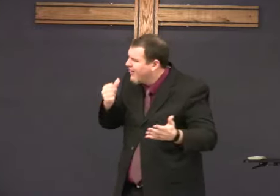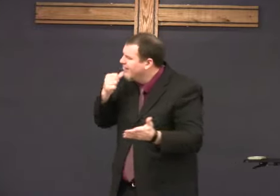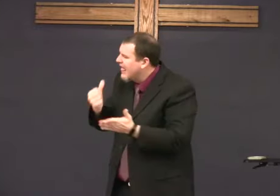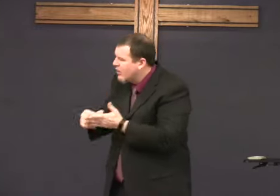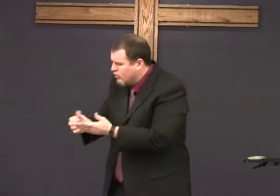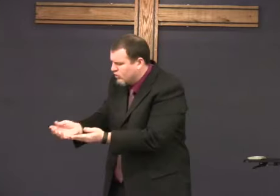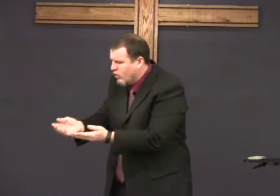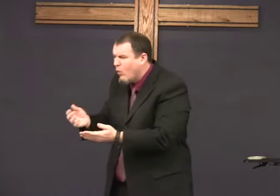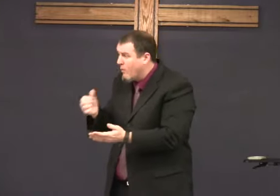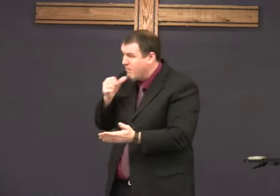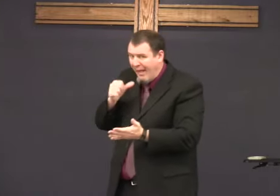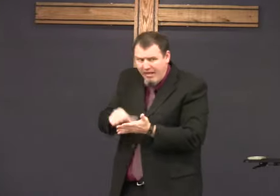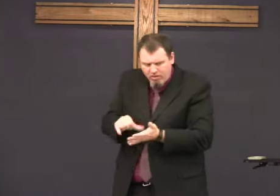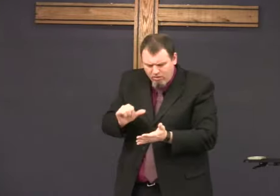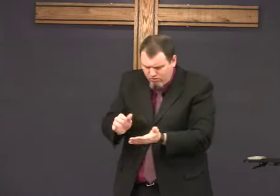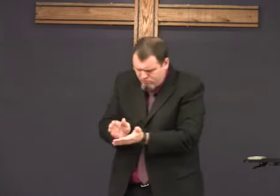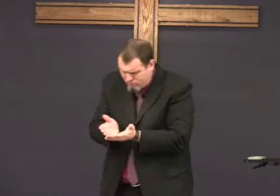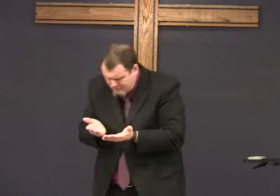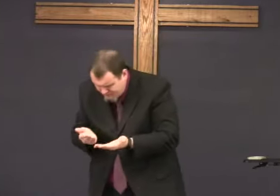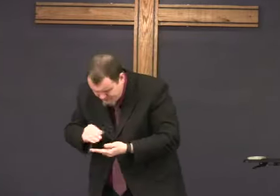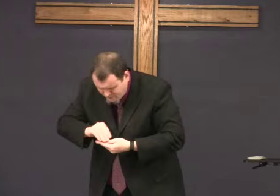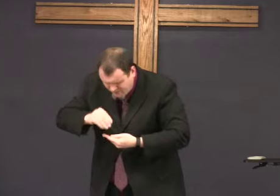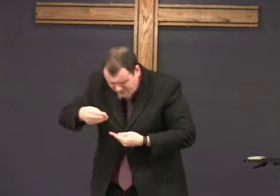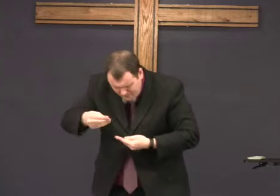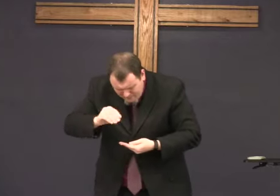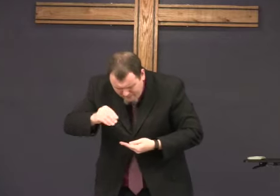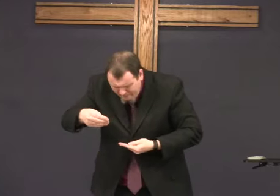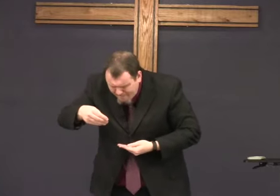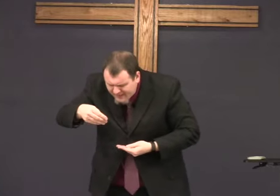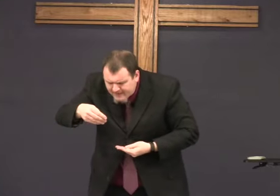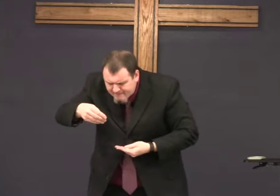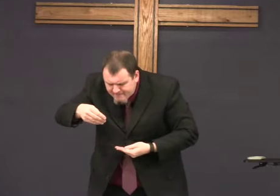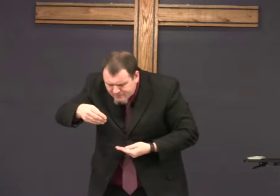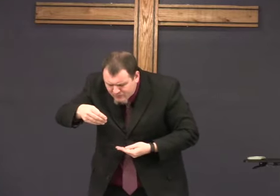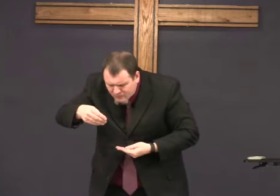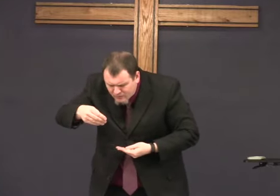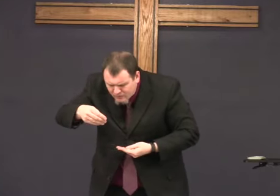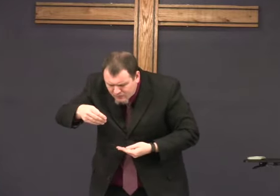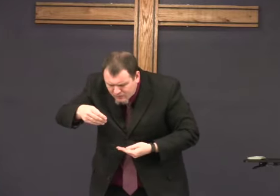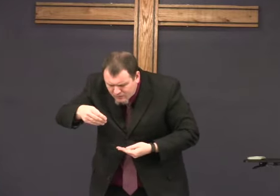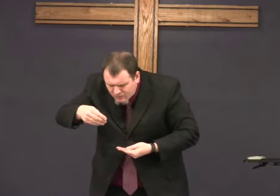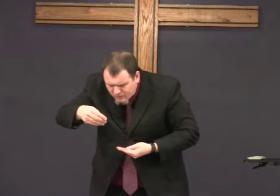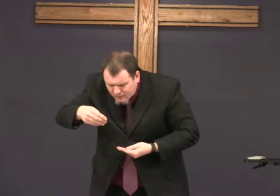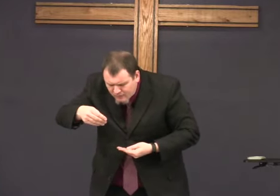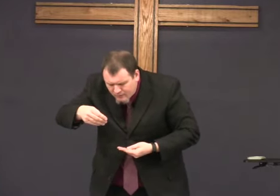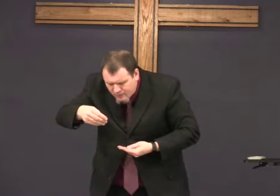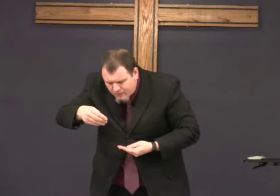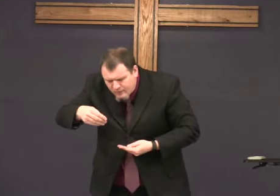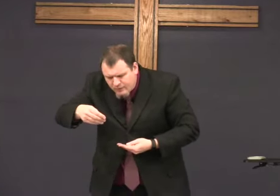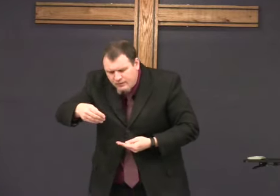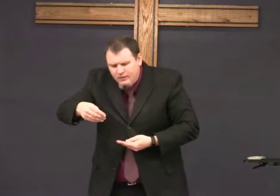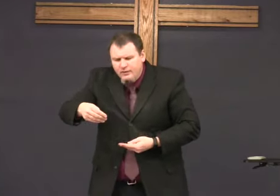do, and he gets a letter. Oh, here's the mail, and he gets it out, and he starts reading it, and